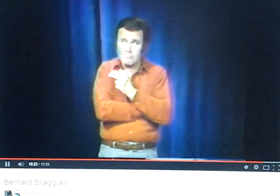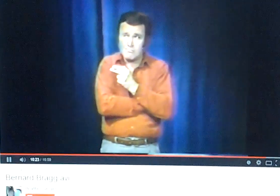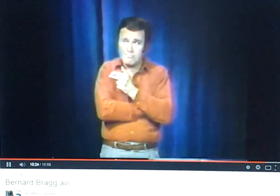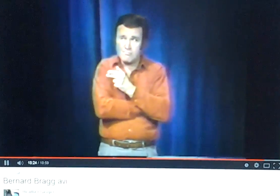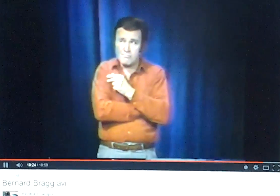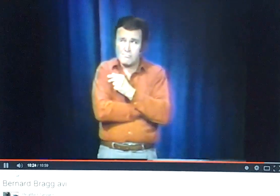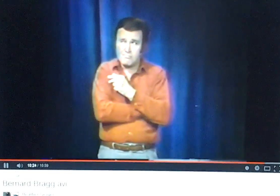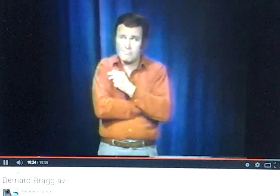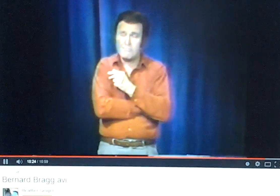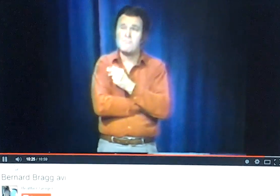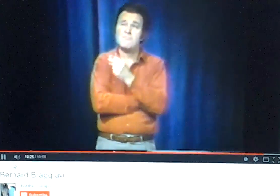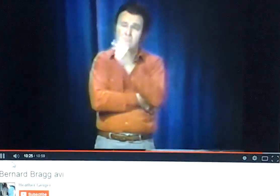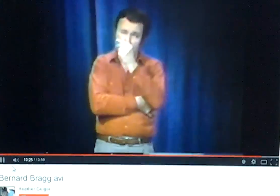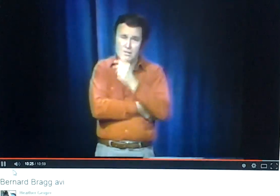cigarette.